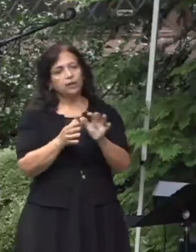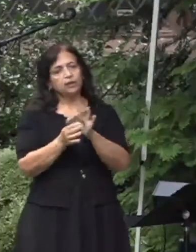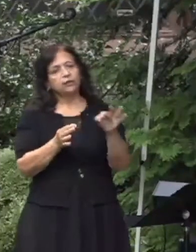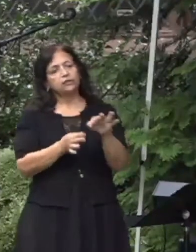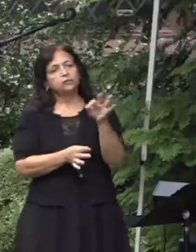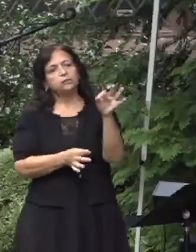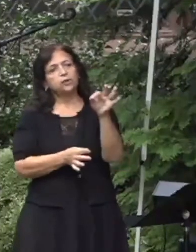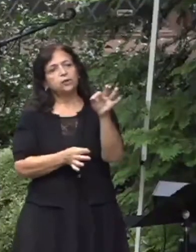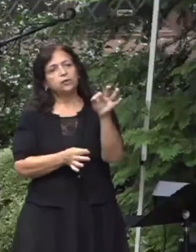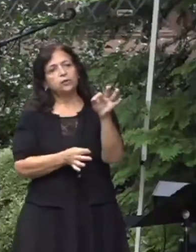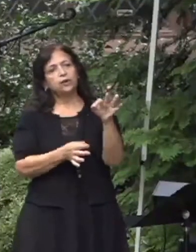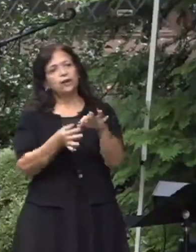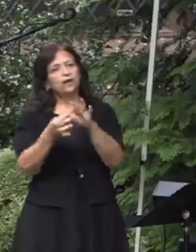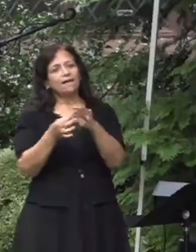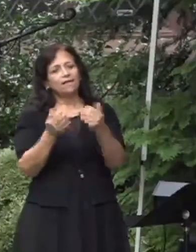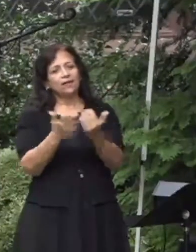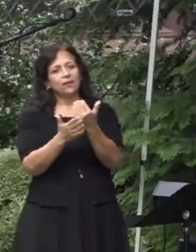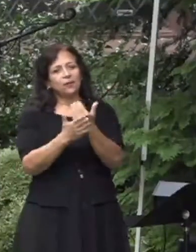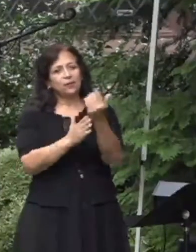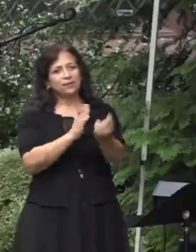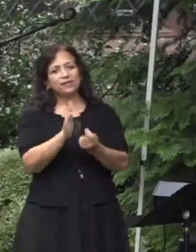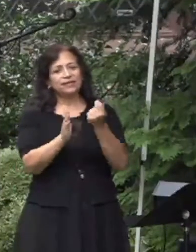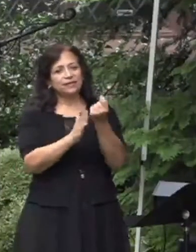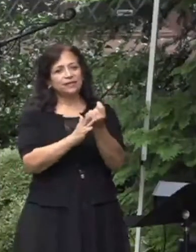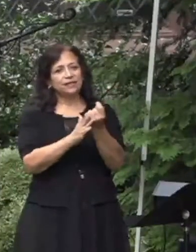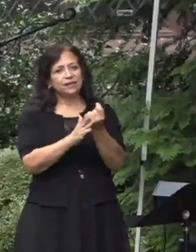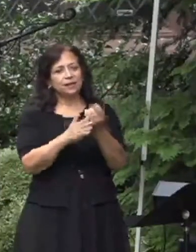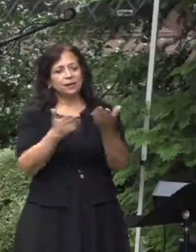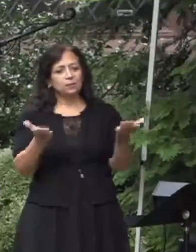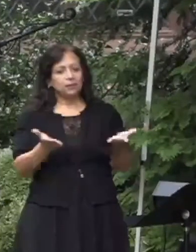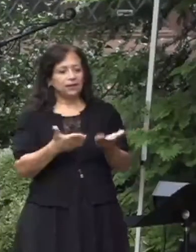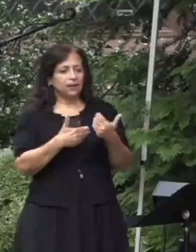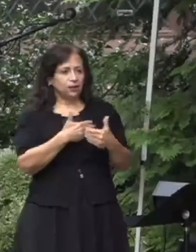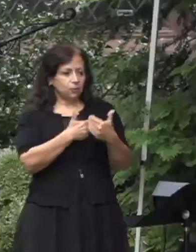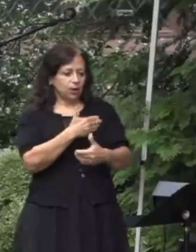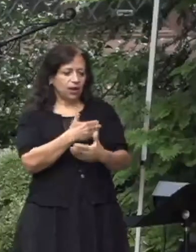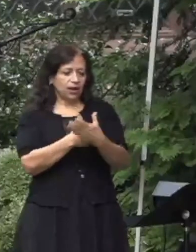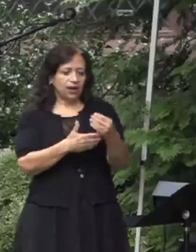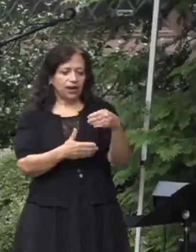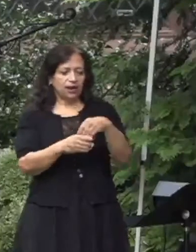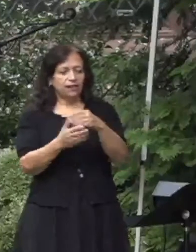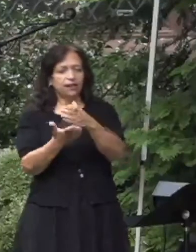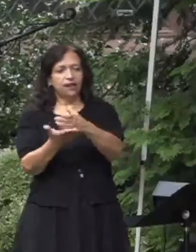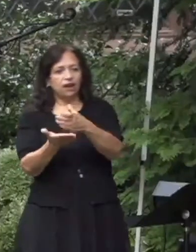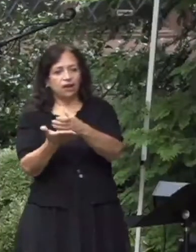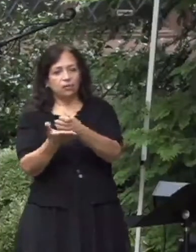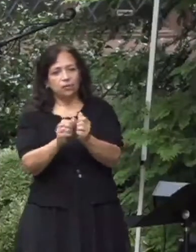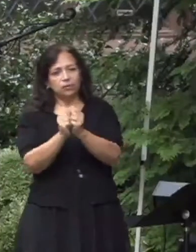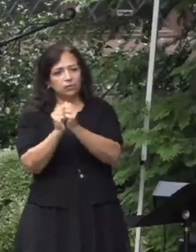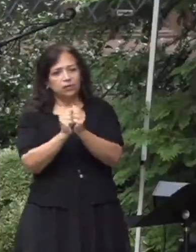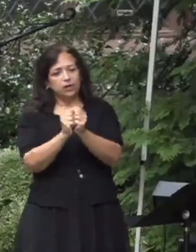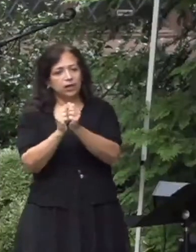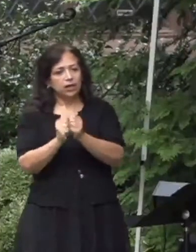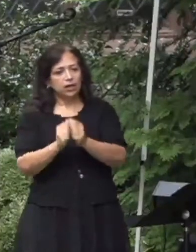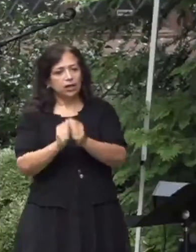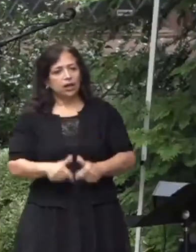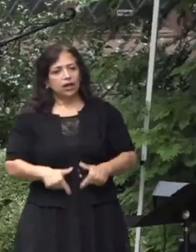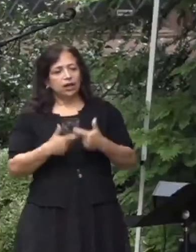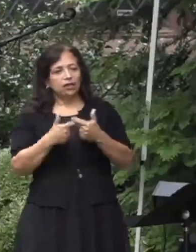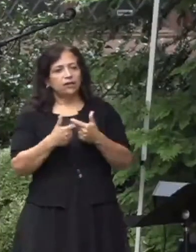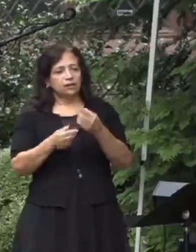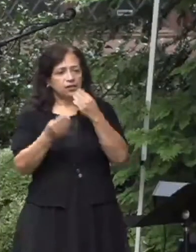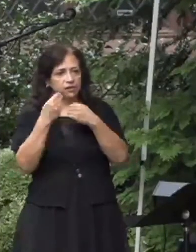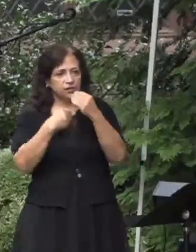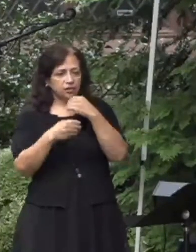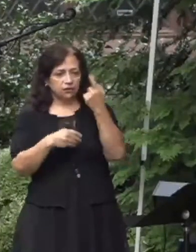Spirit of new seasons, be in this bread and in this cup and be a living sustenance